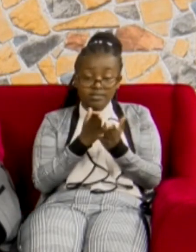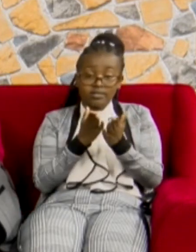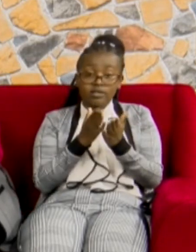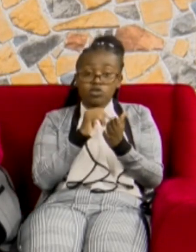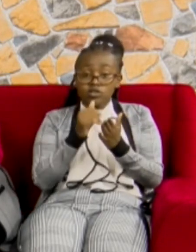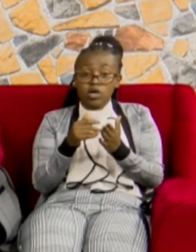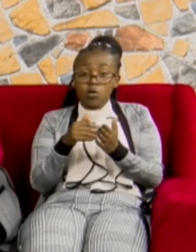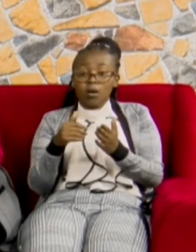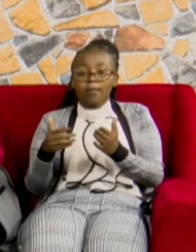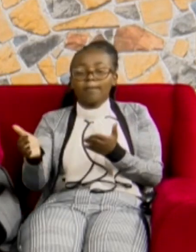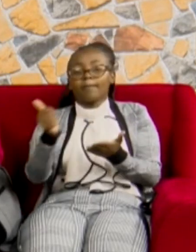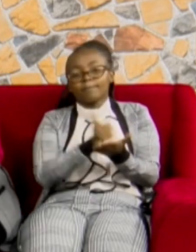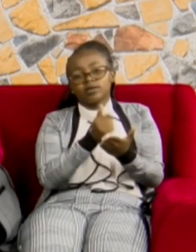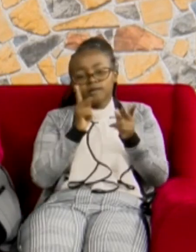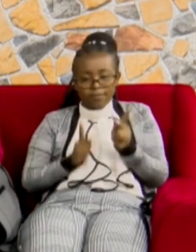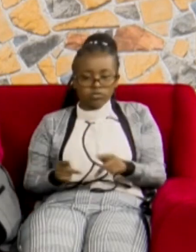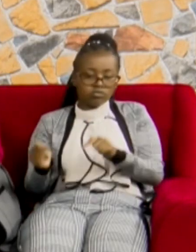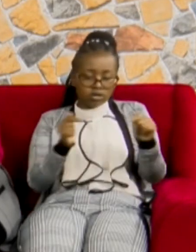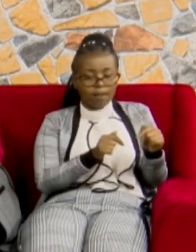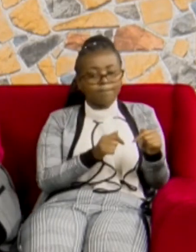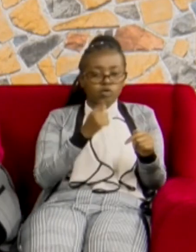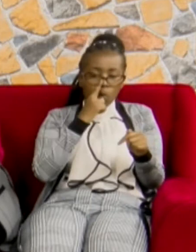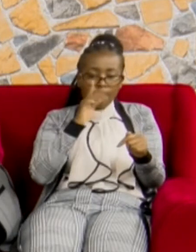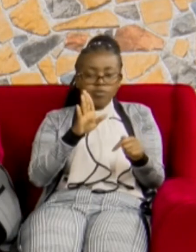we hire somebody to come to your home so they can